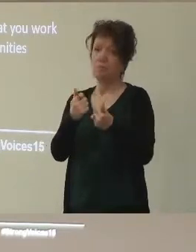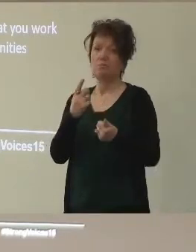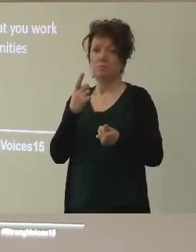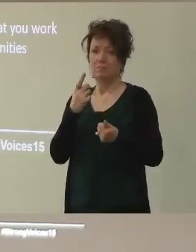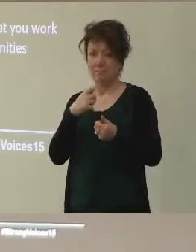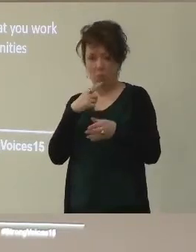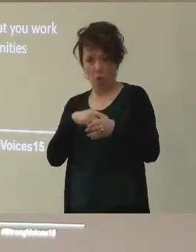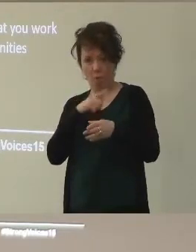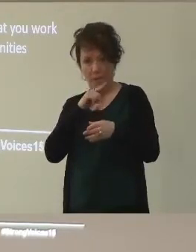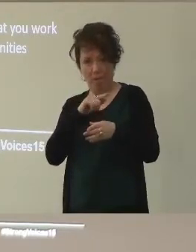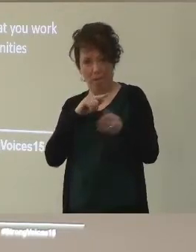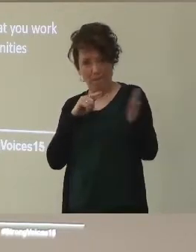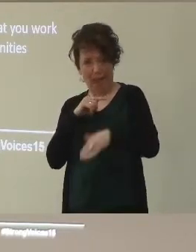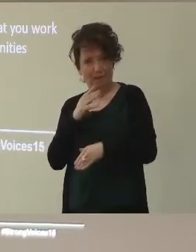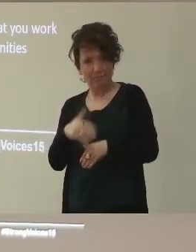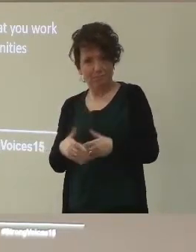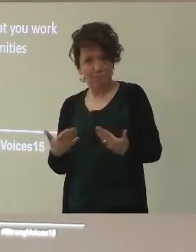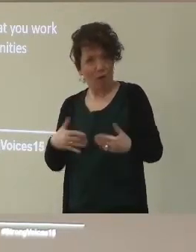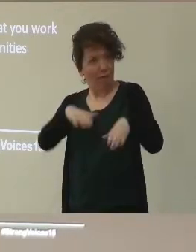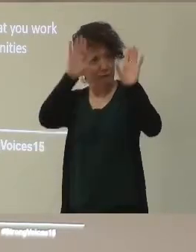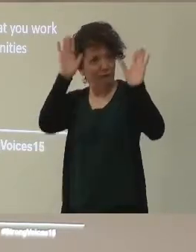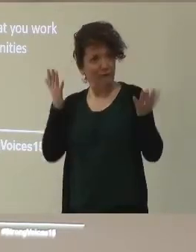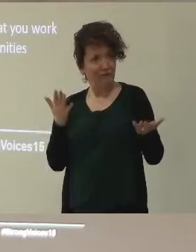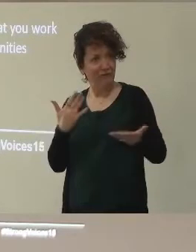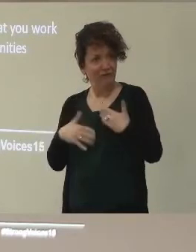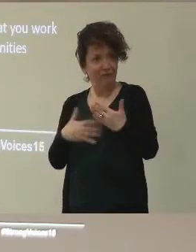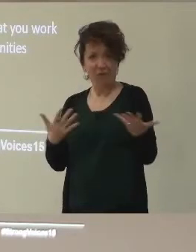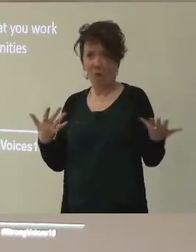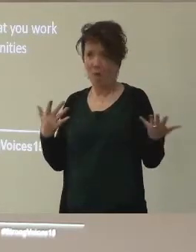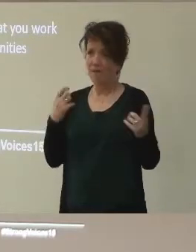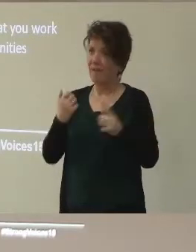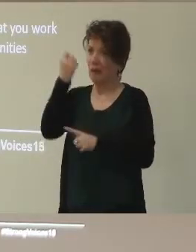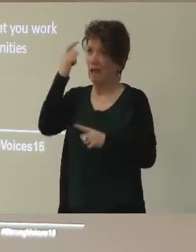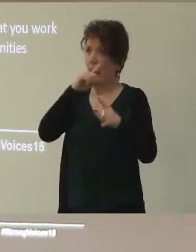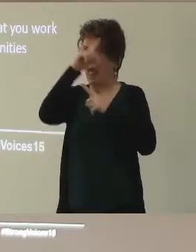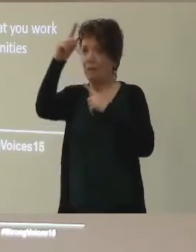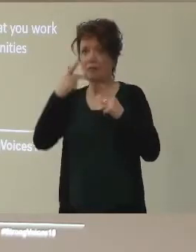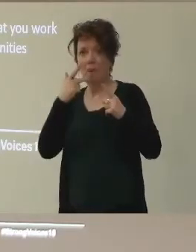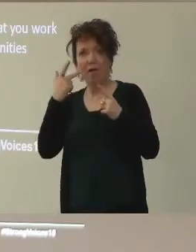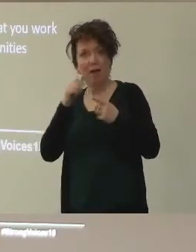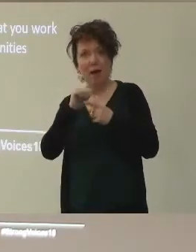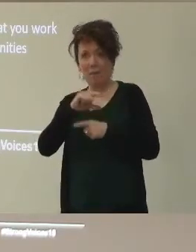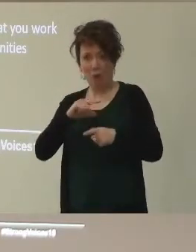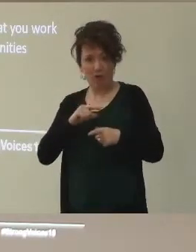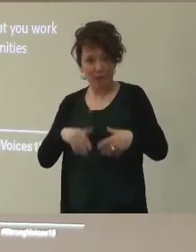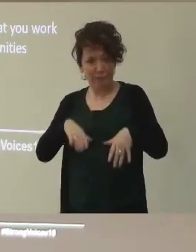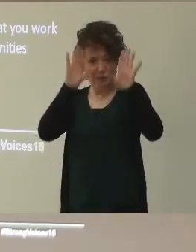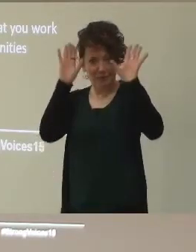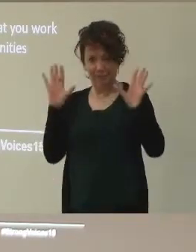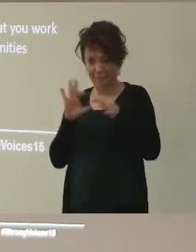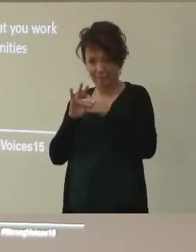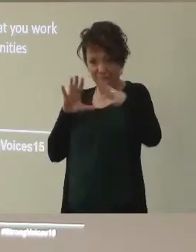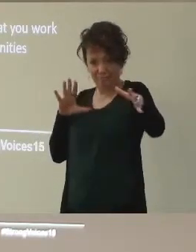those young people again, apart from heard remote reports from the cultural organisation, because the young person's disengaged from